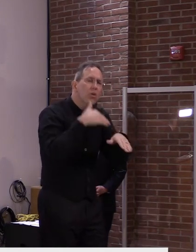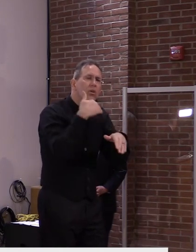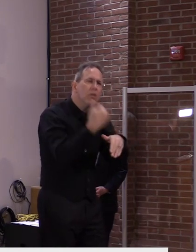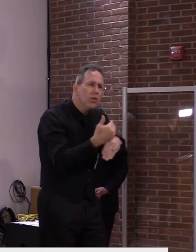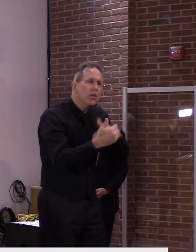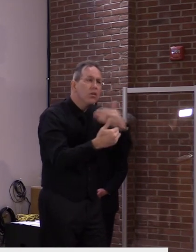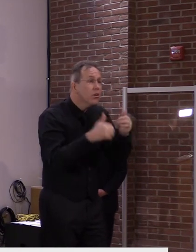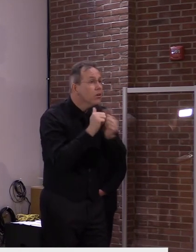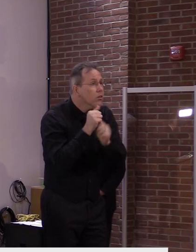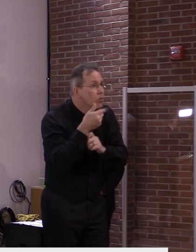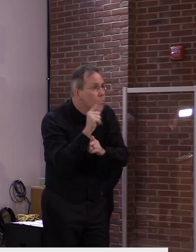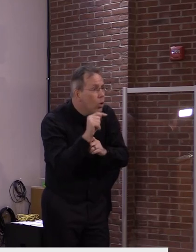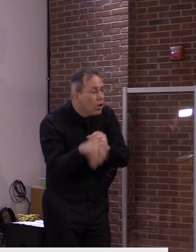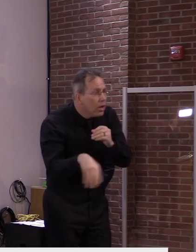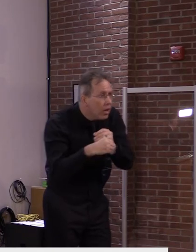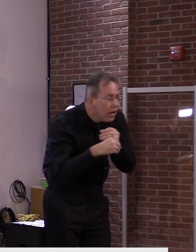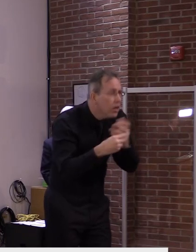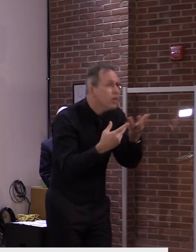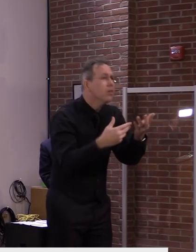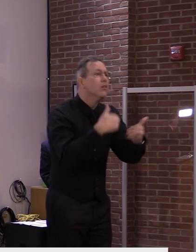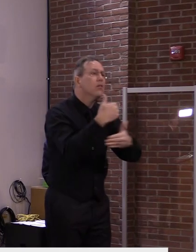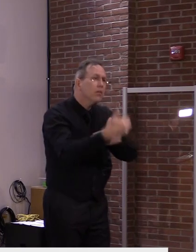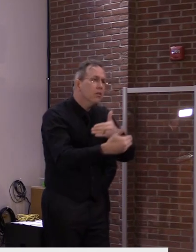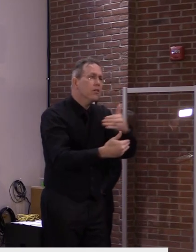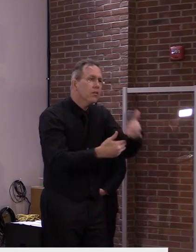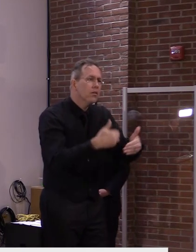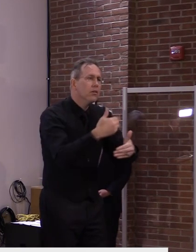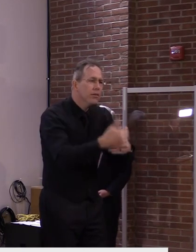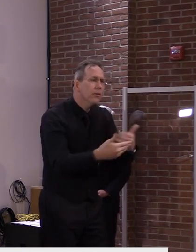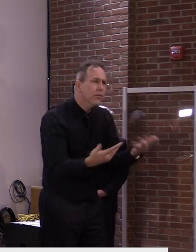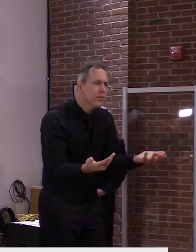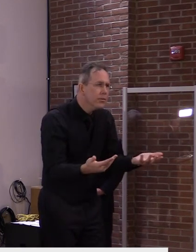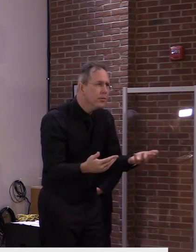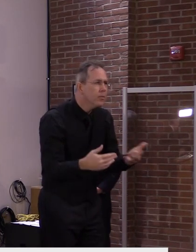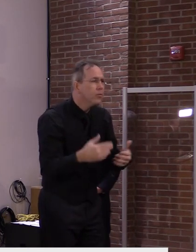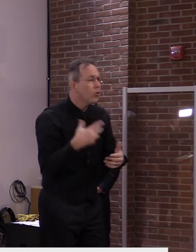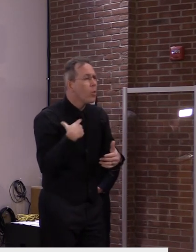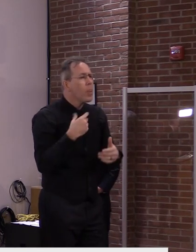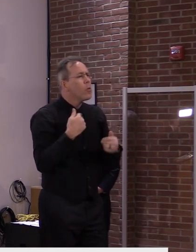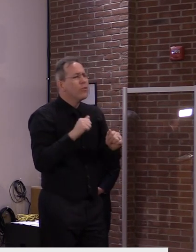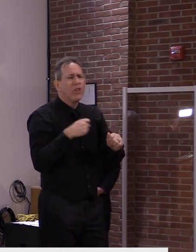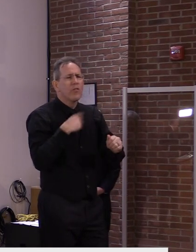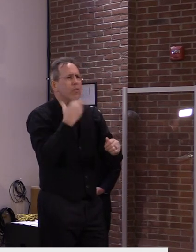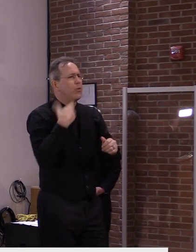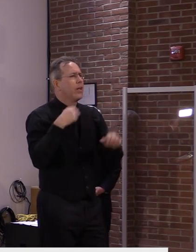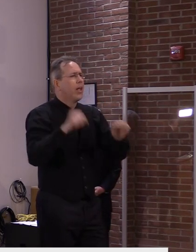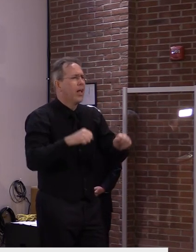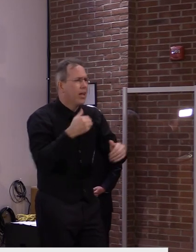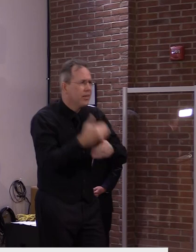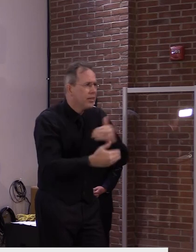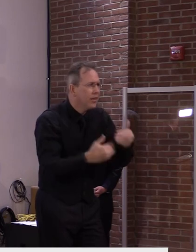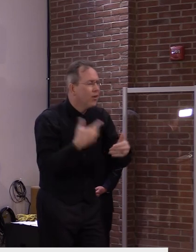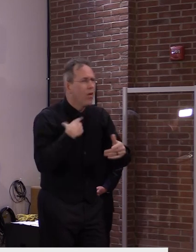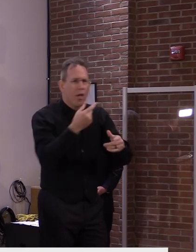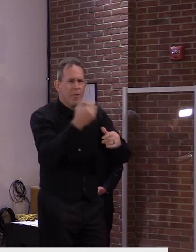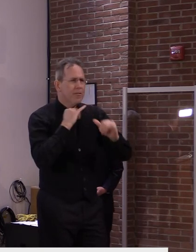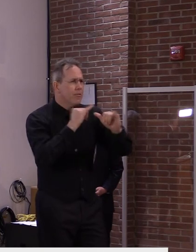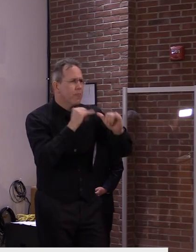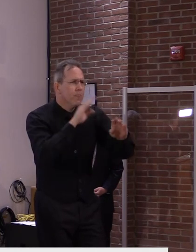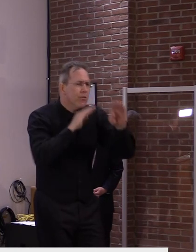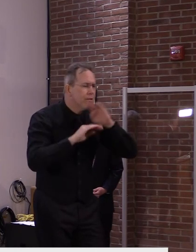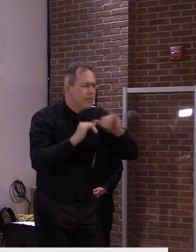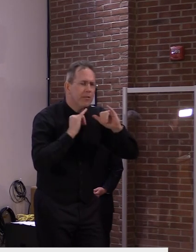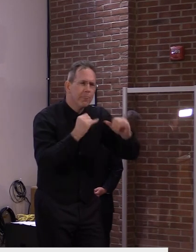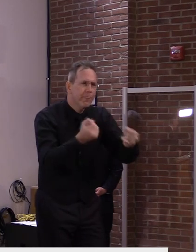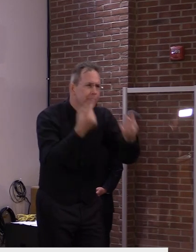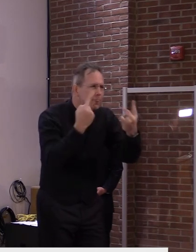can do, I believe, to open up safely. So, we are as anxious as everyone else, but we'll do it